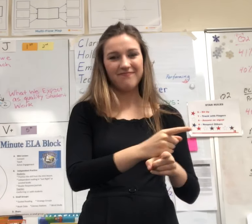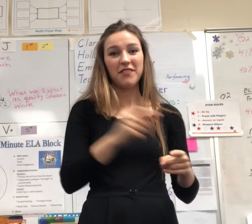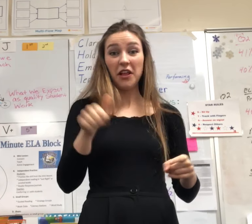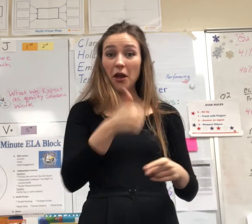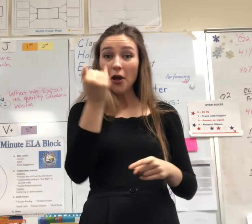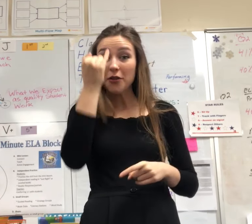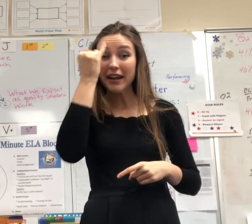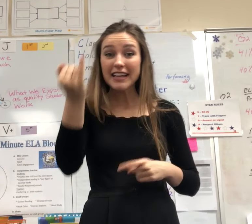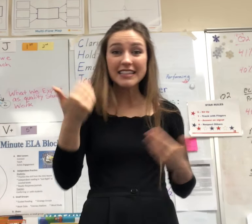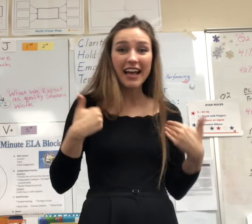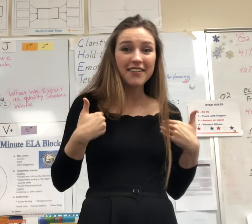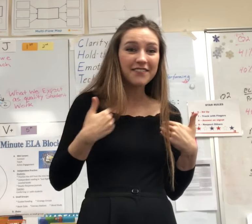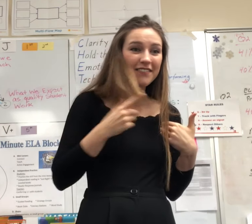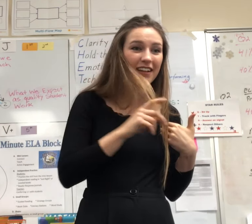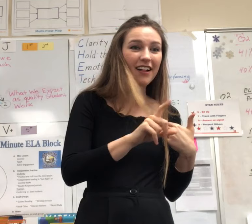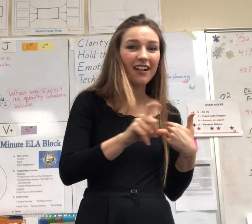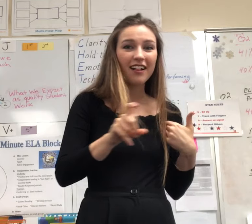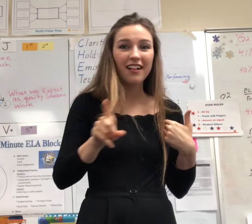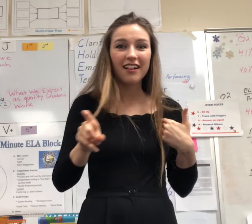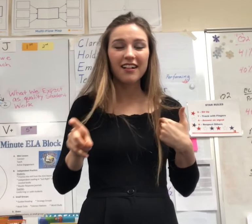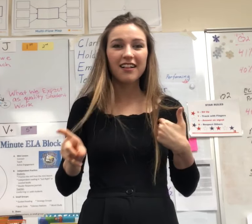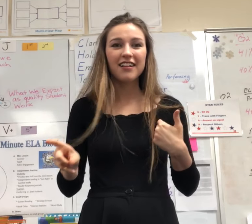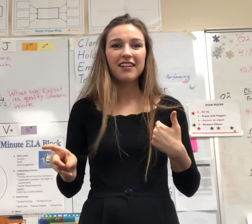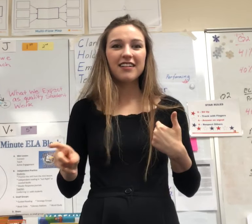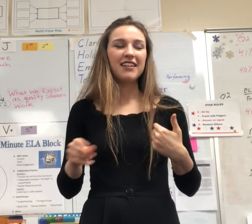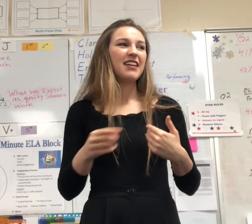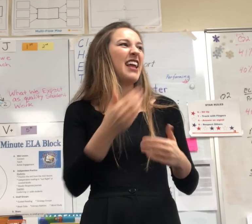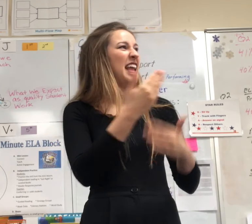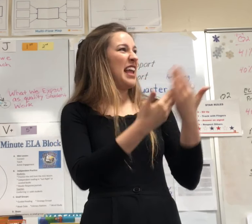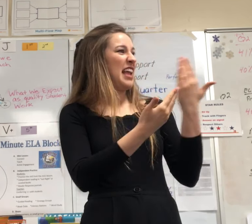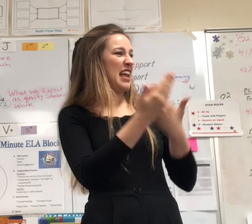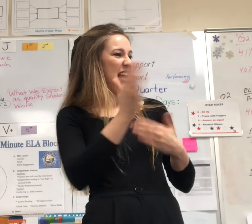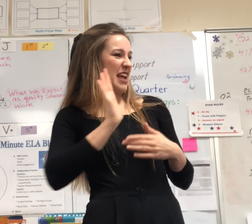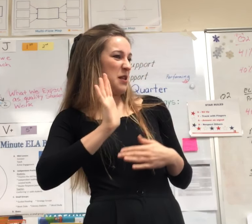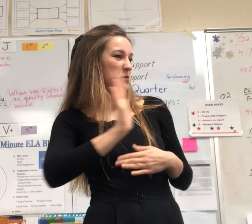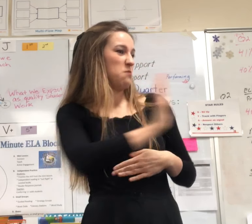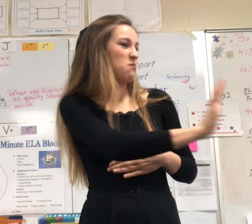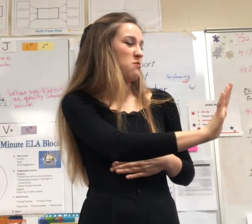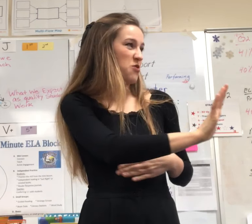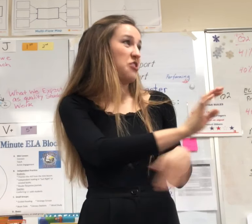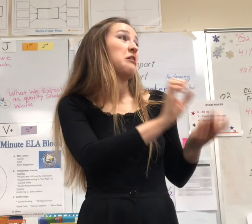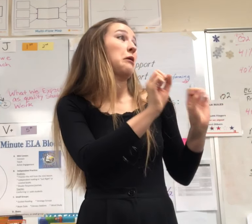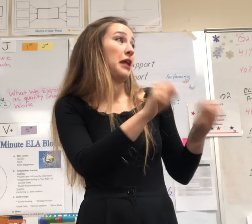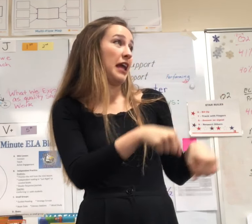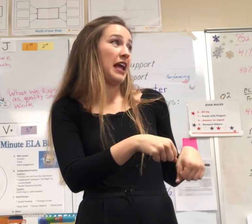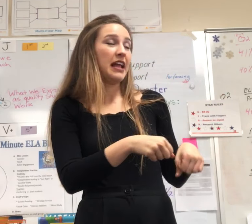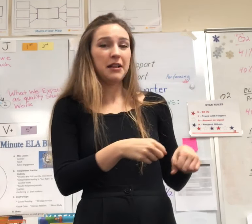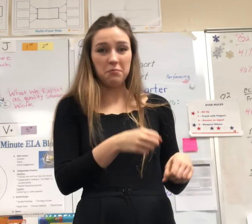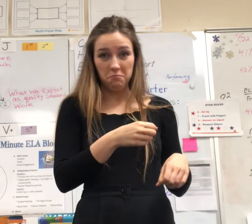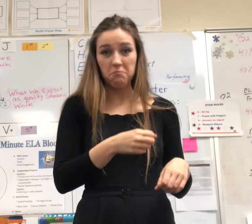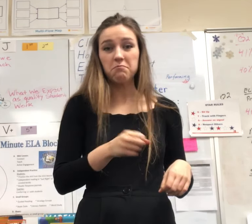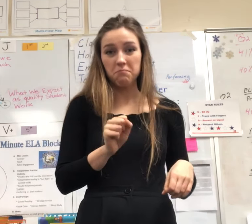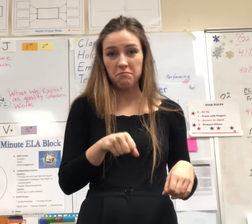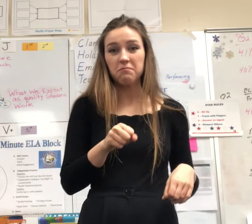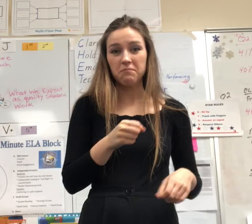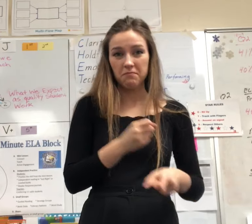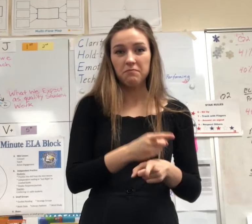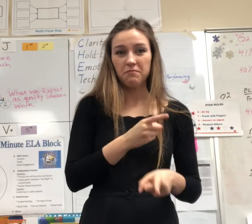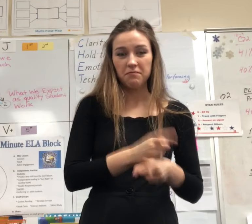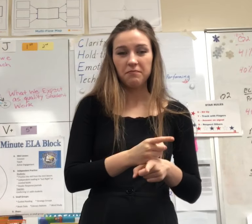can touch it with your hand and start pushing it forward. Okay. All right. You can kick it. Kick